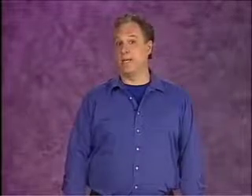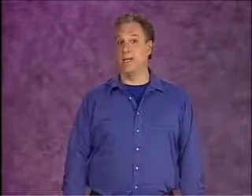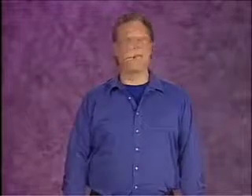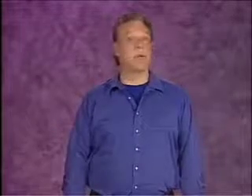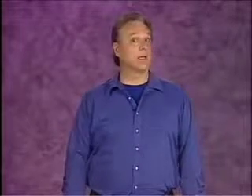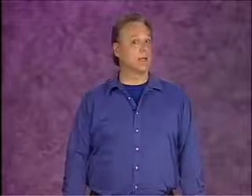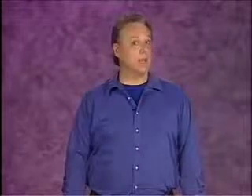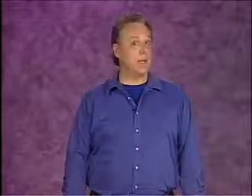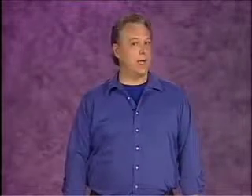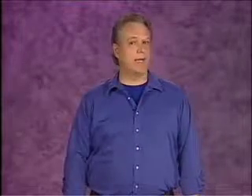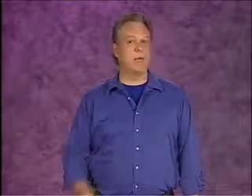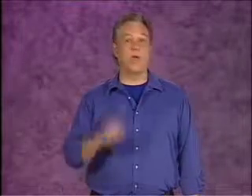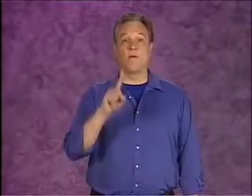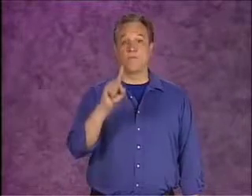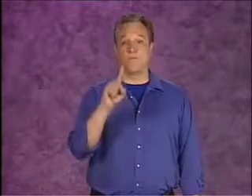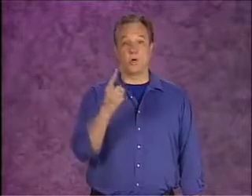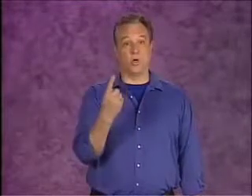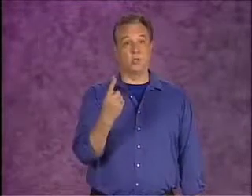in, like first,